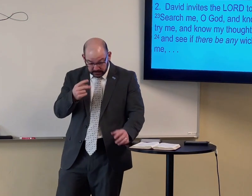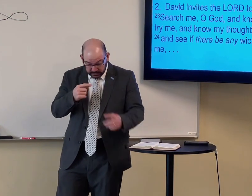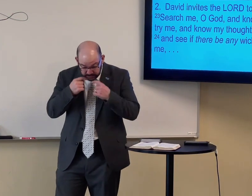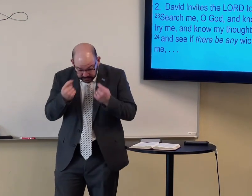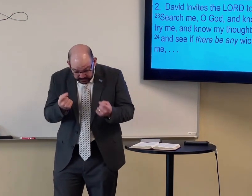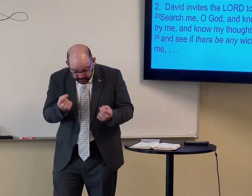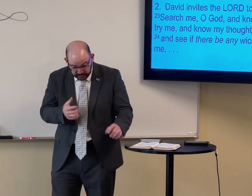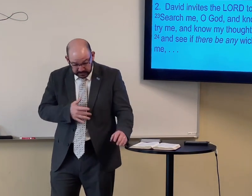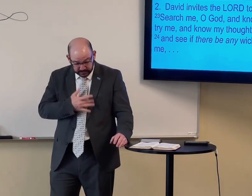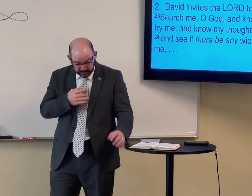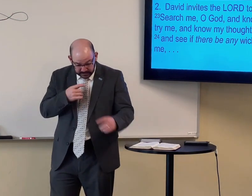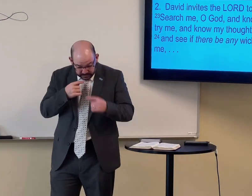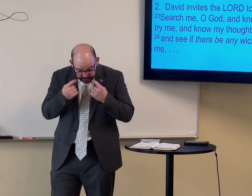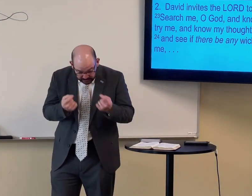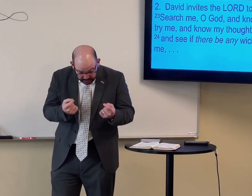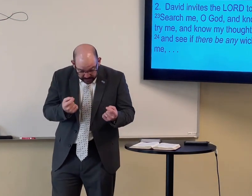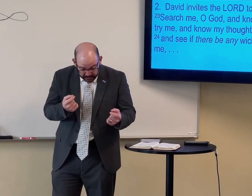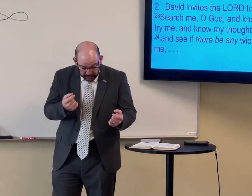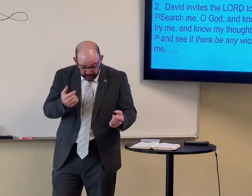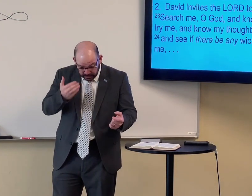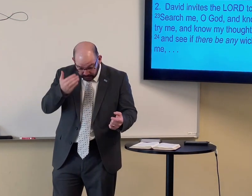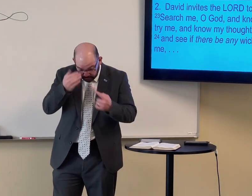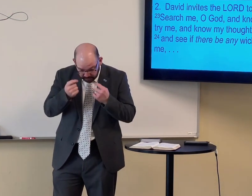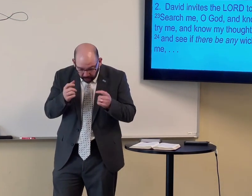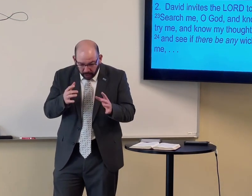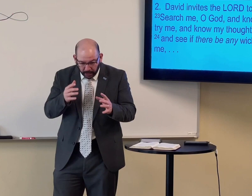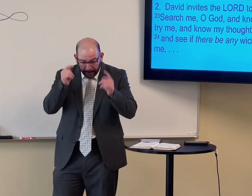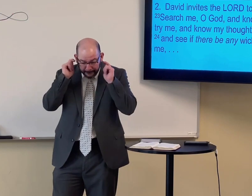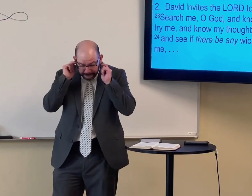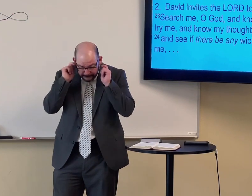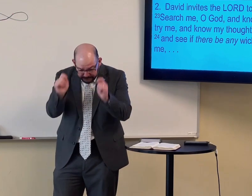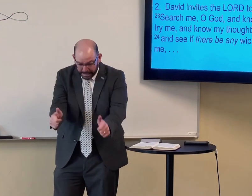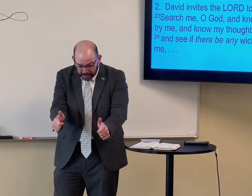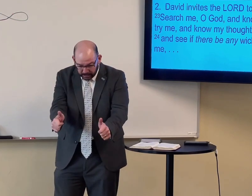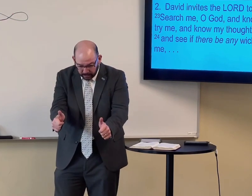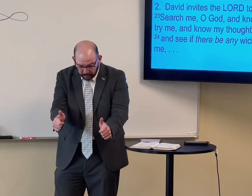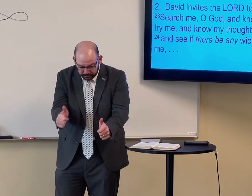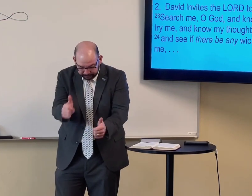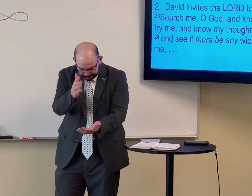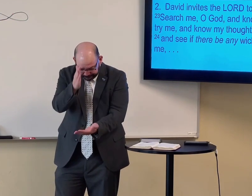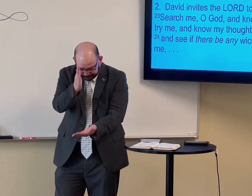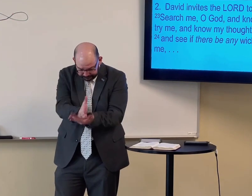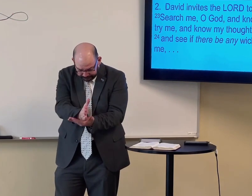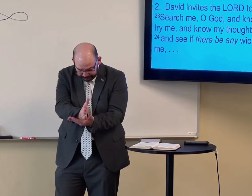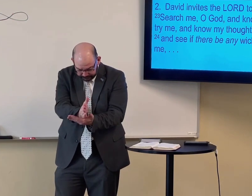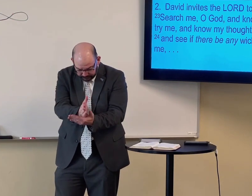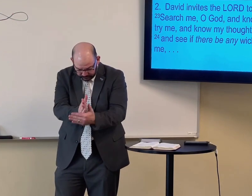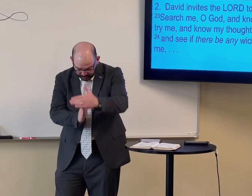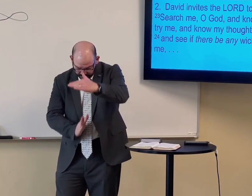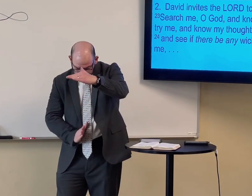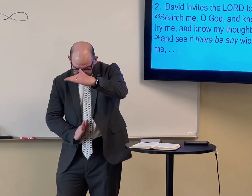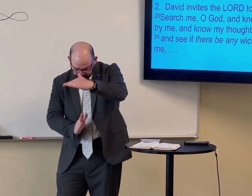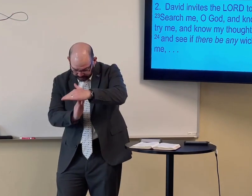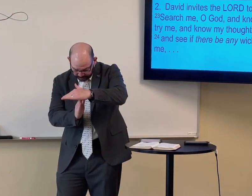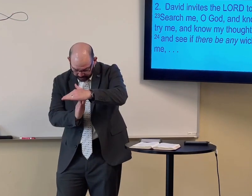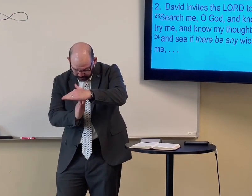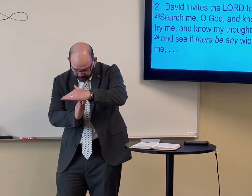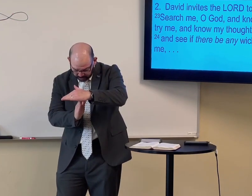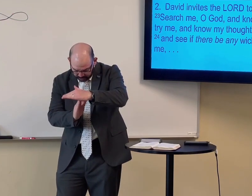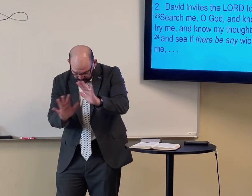It's when we see, when we have feel our tendency to sin, immediately we need to stop right there,